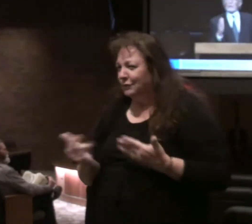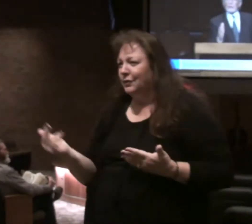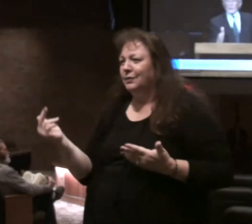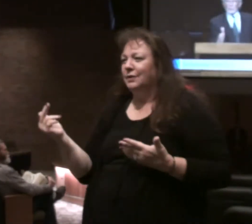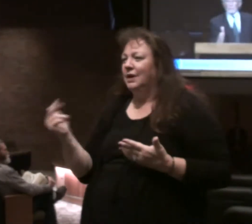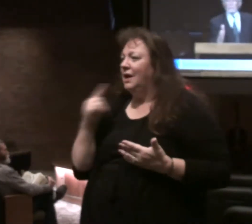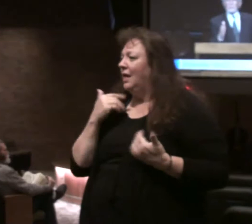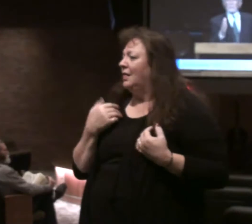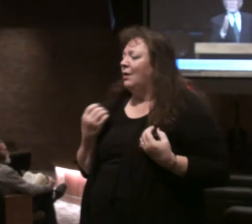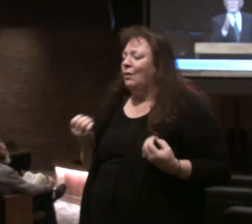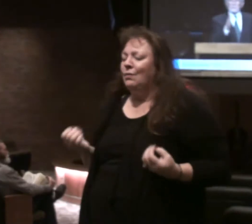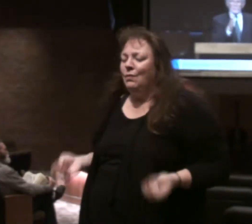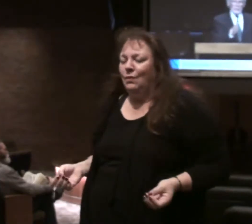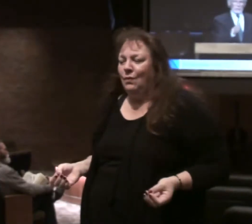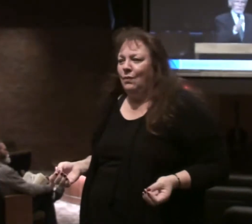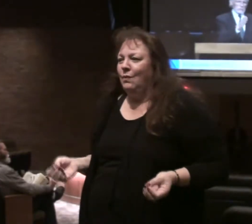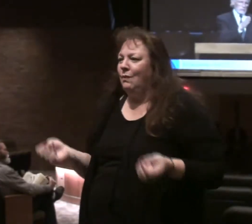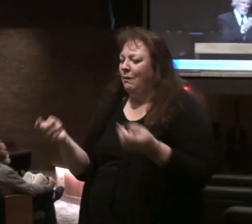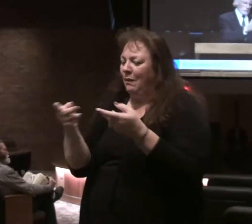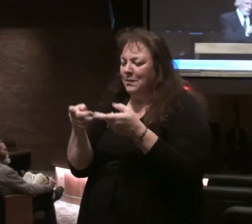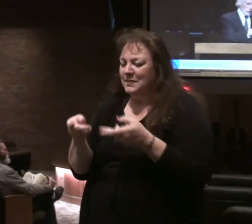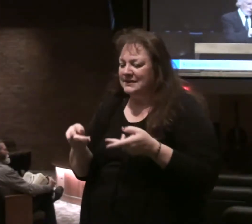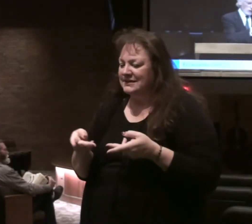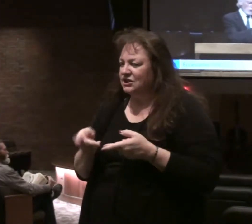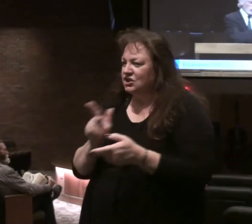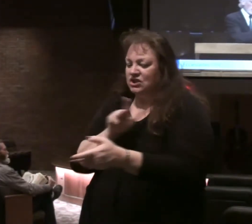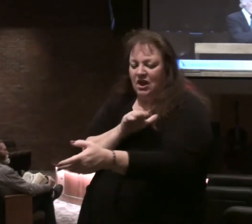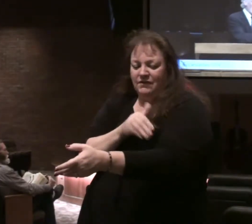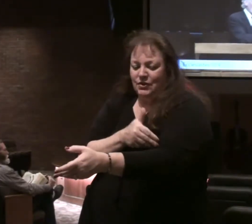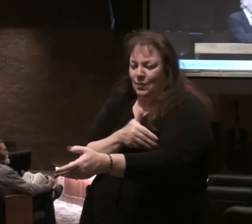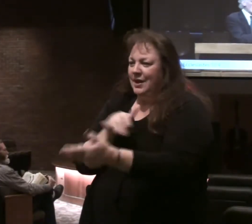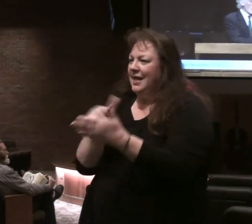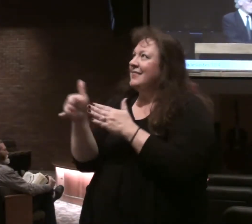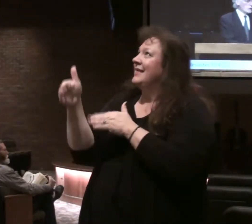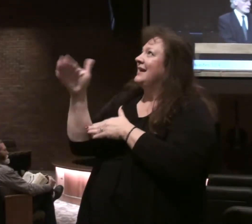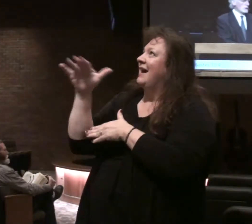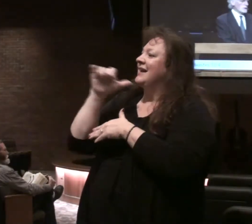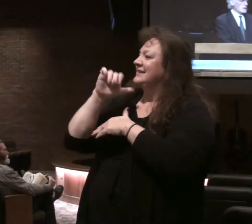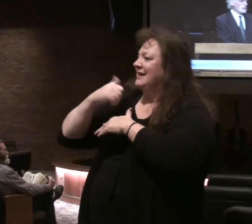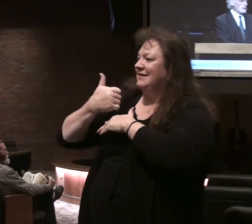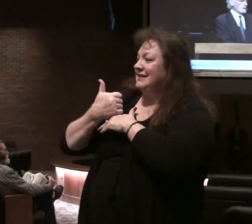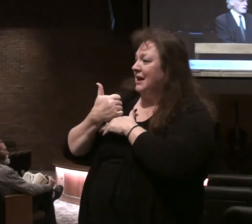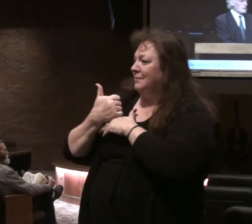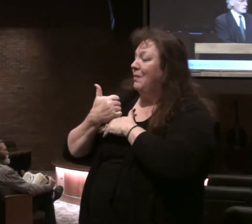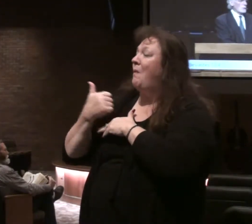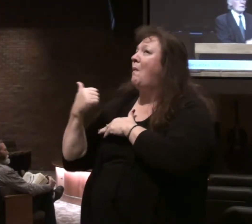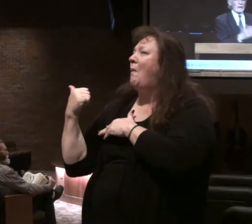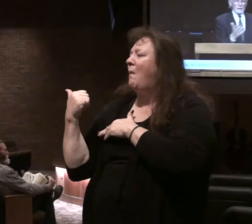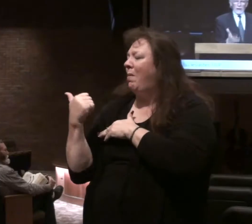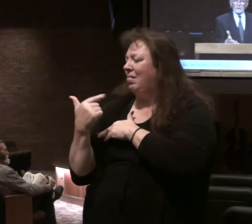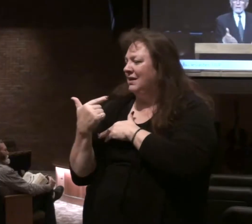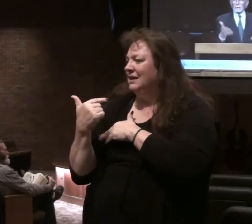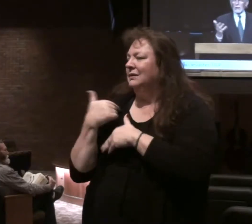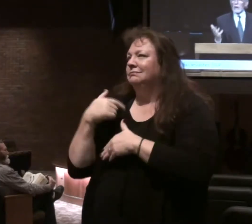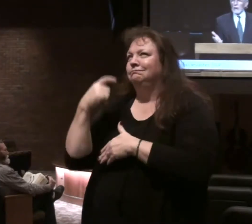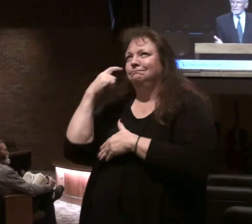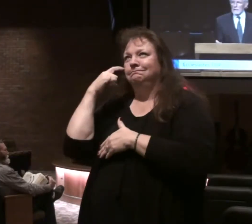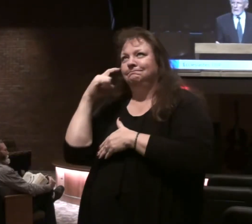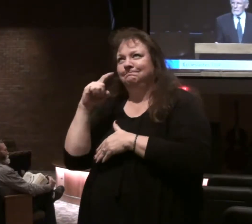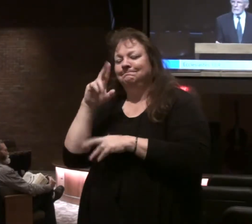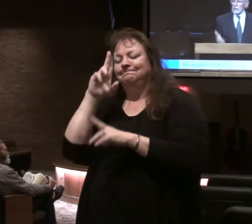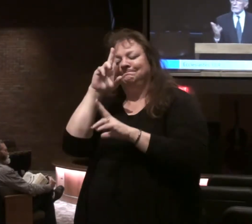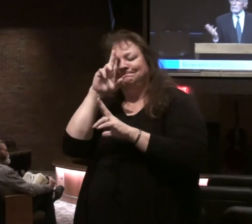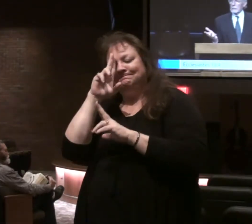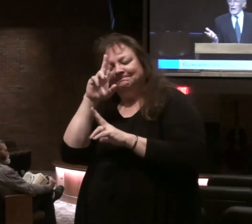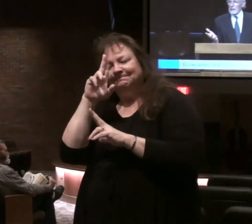there are no positions of authority that God has not established. So we recognize that. We honor